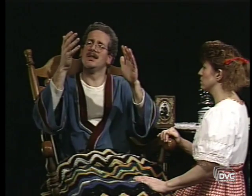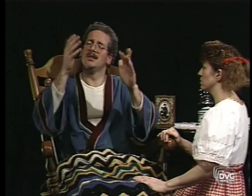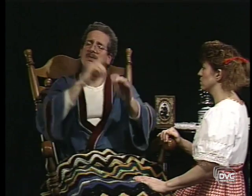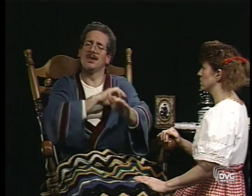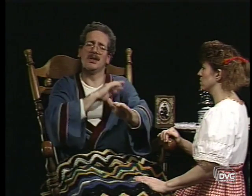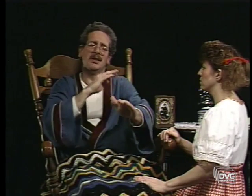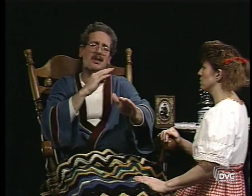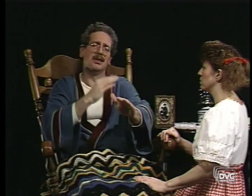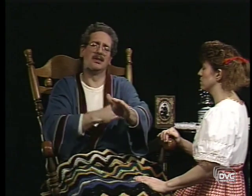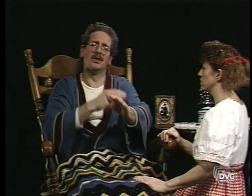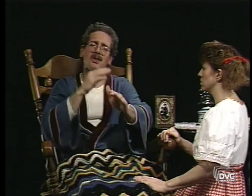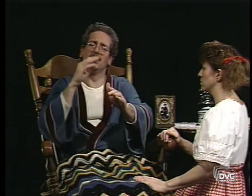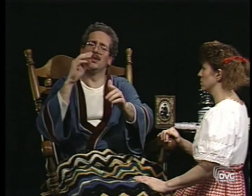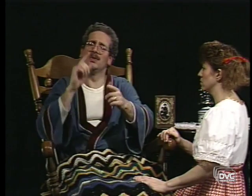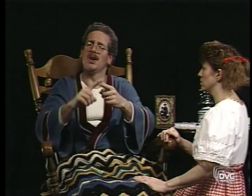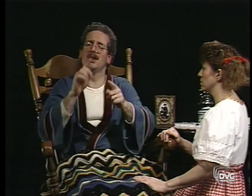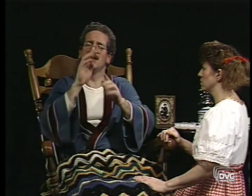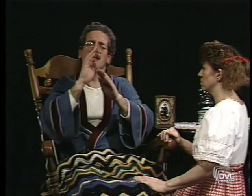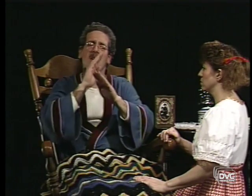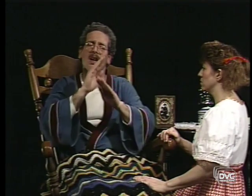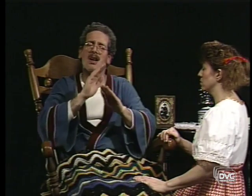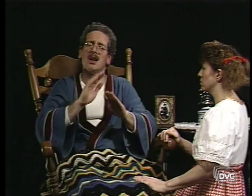strength to still or to